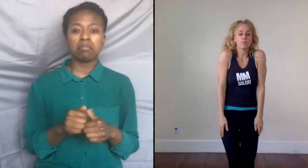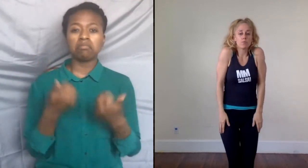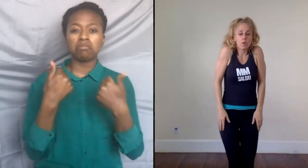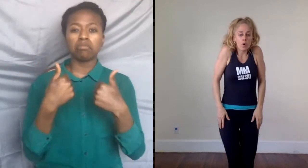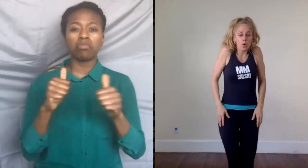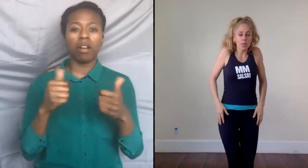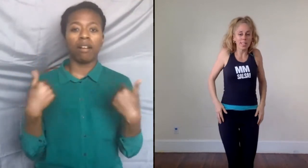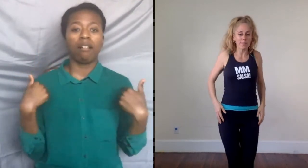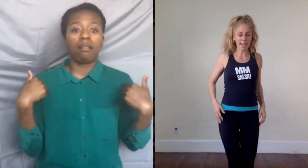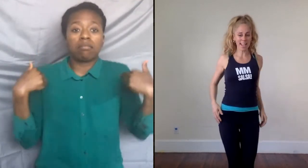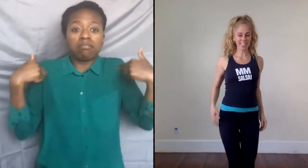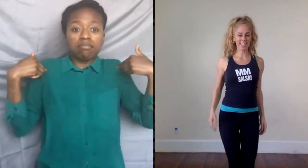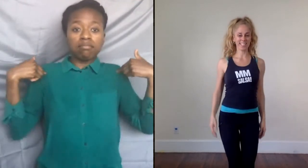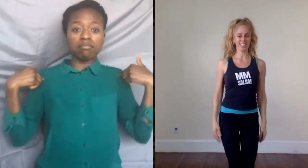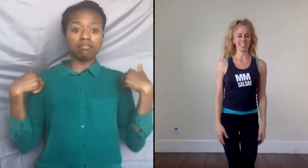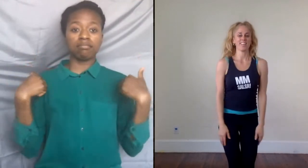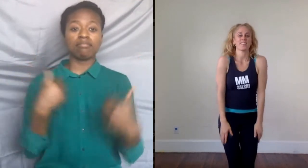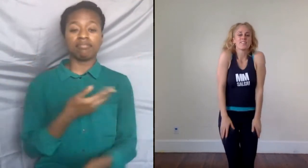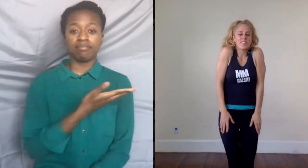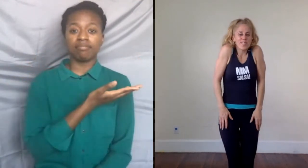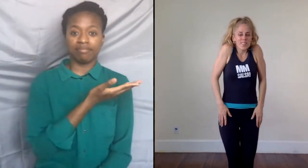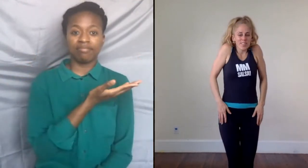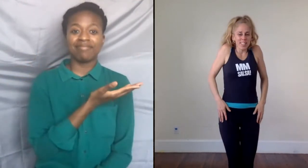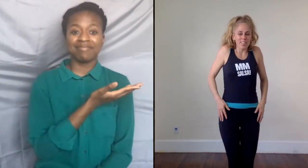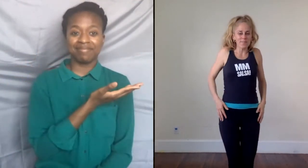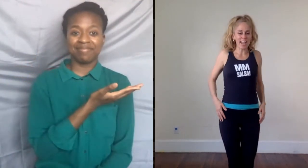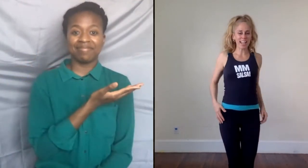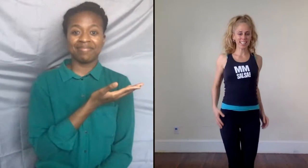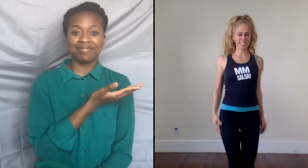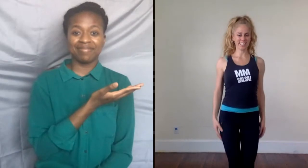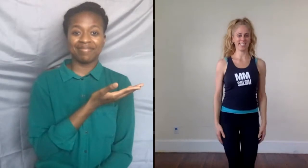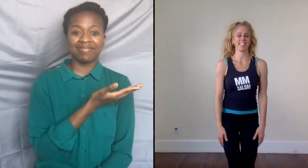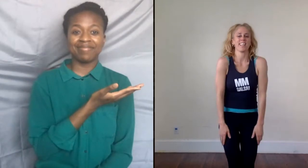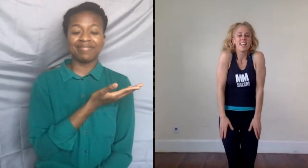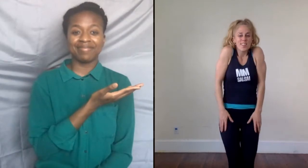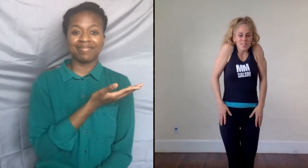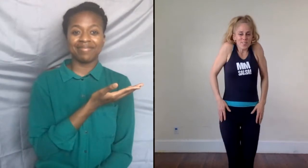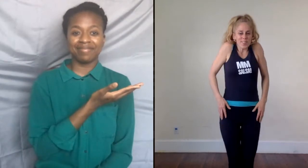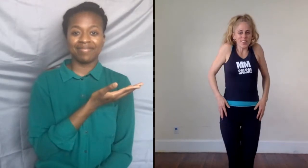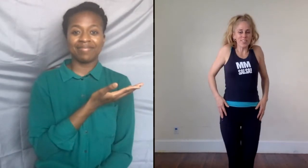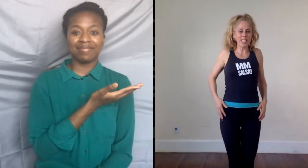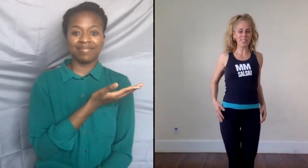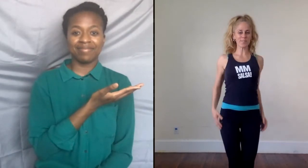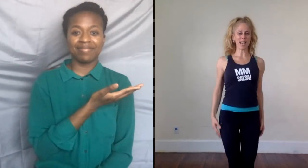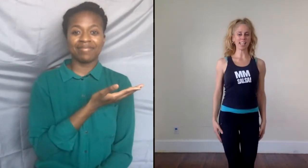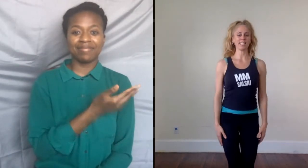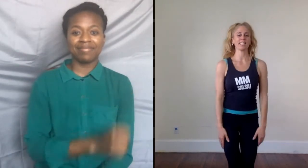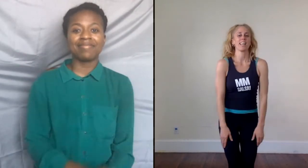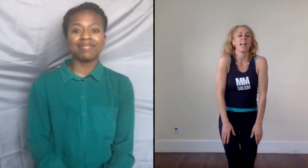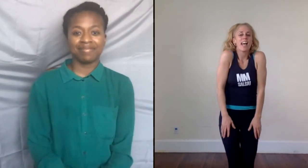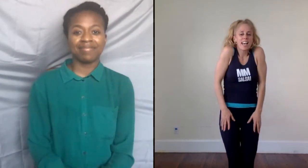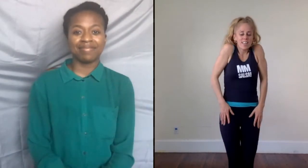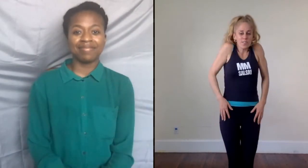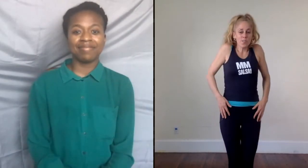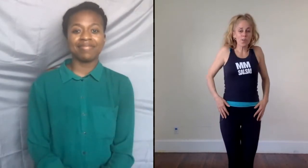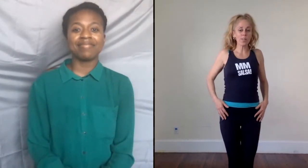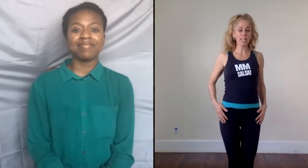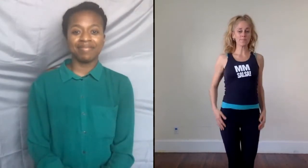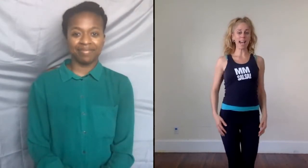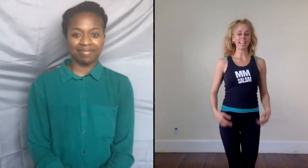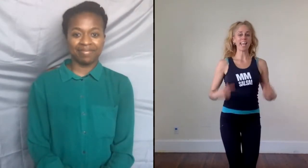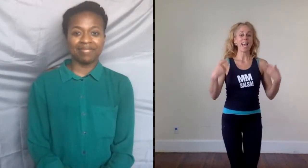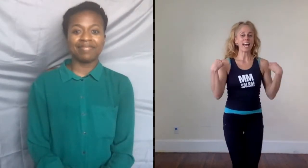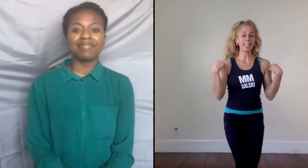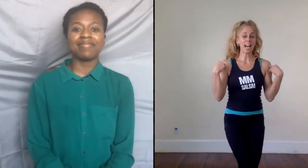try rolling back, rolling back, rolling back, and